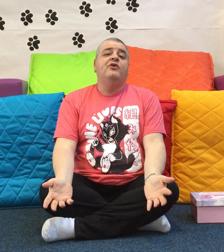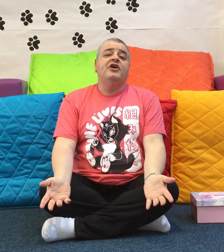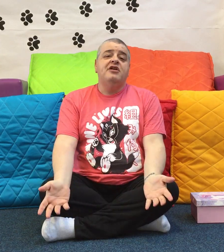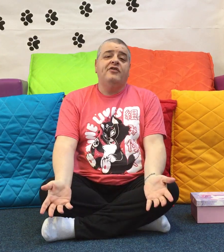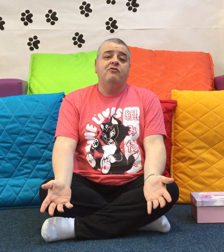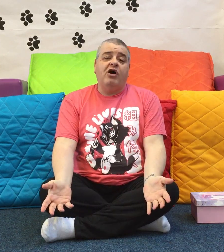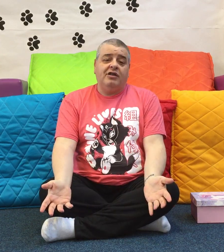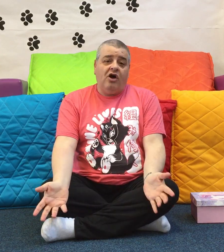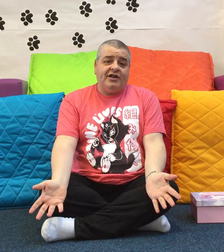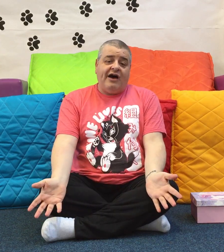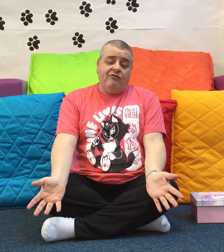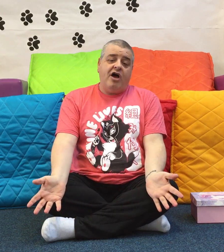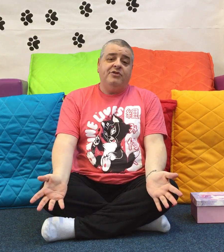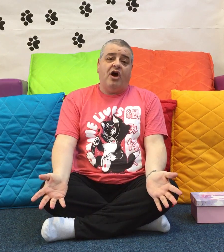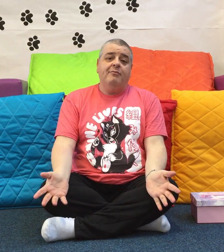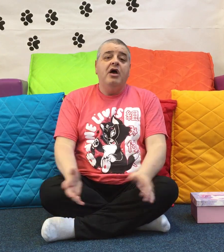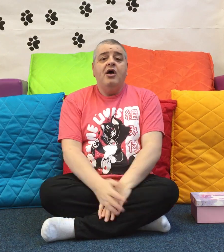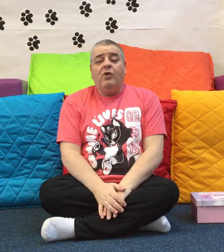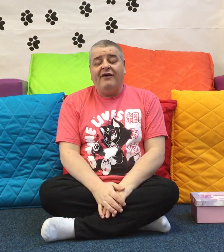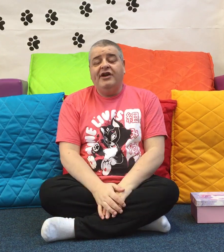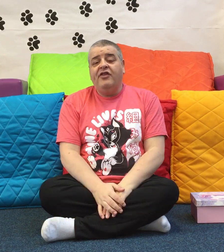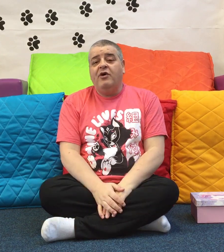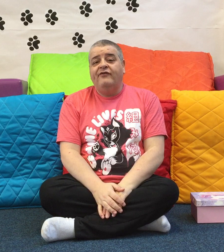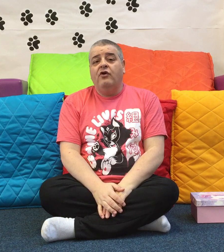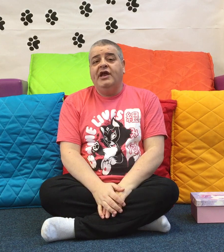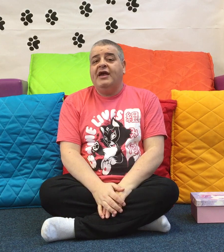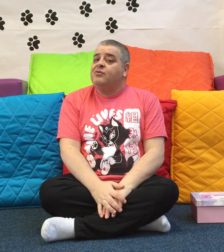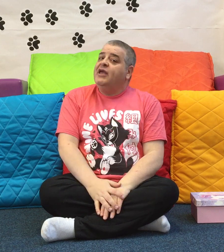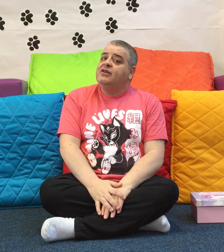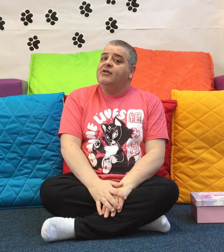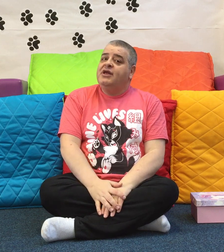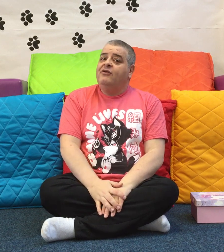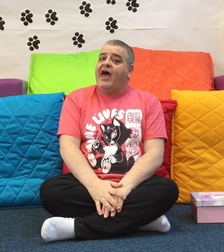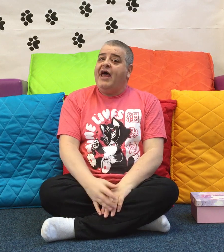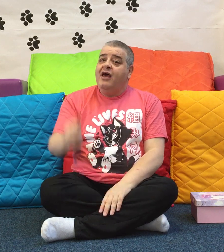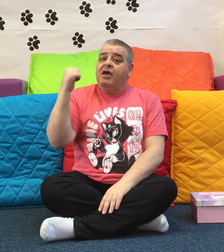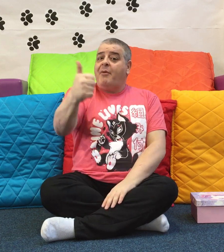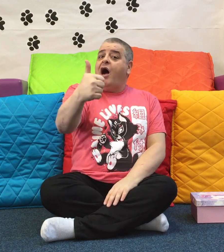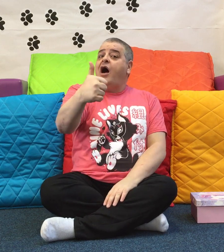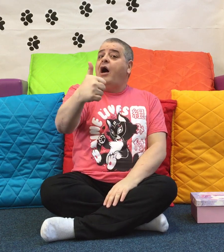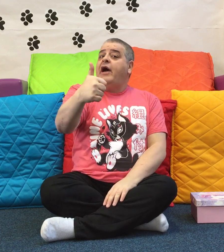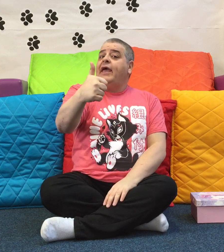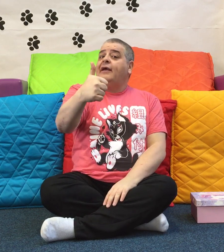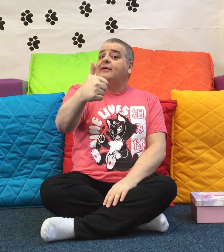with another lockdown rhyme time. We'll have another one for you next week. So until then, goodbye.